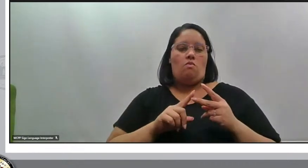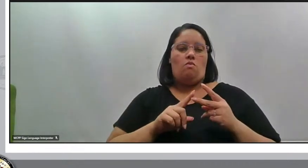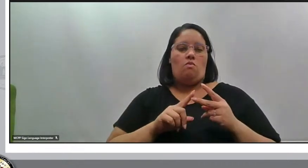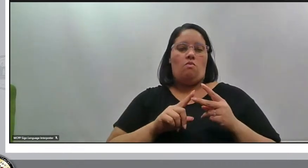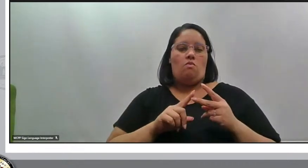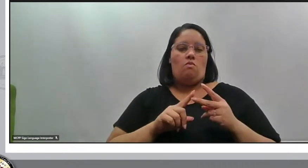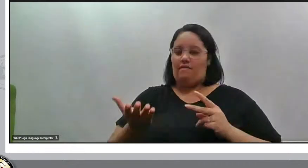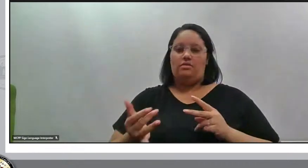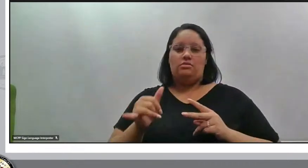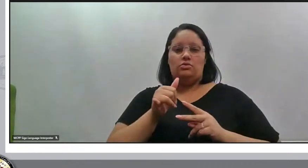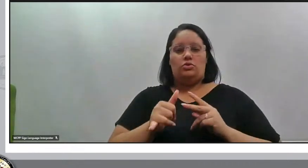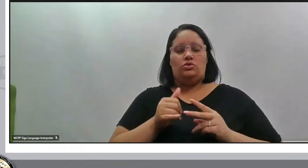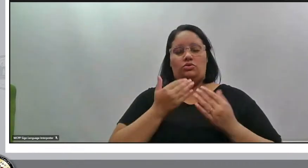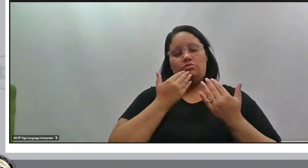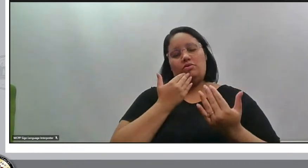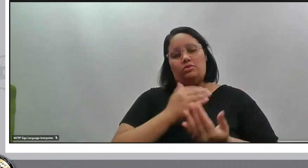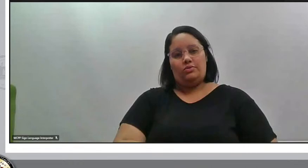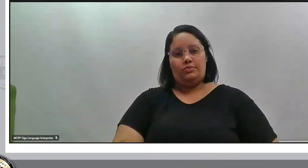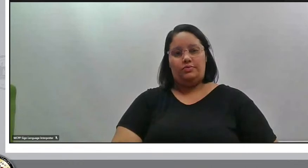service itself? Thank you.